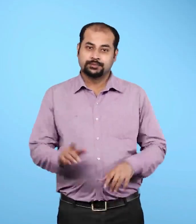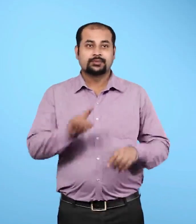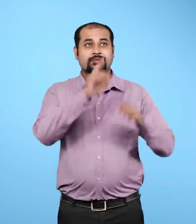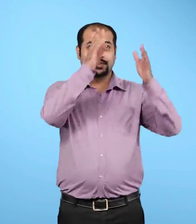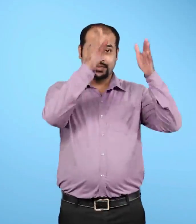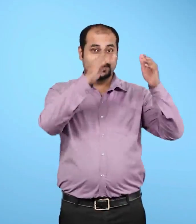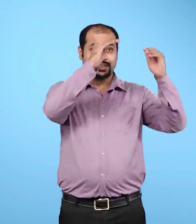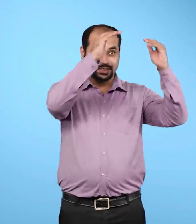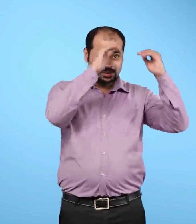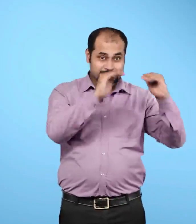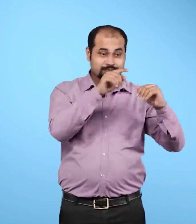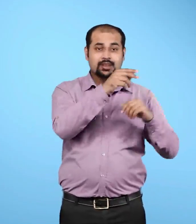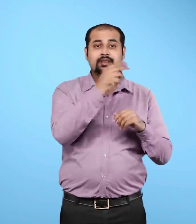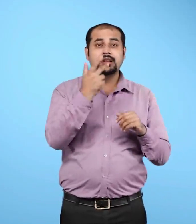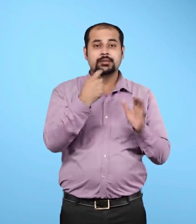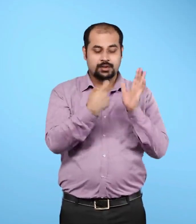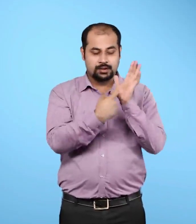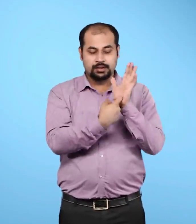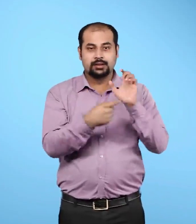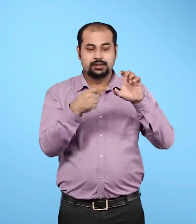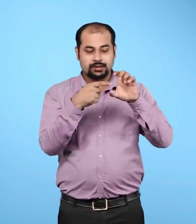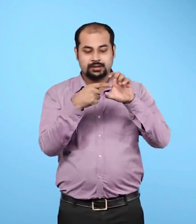Second row, column 1, Rima.